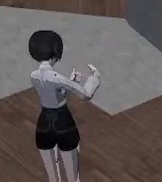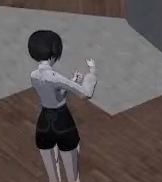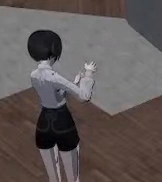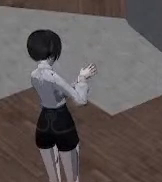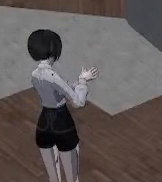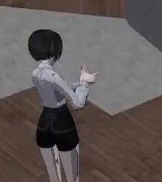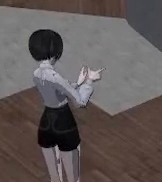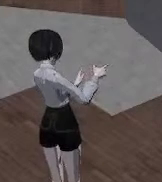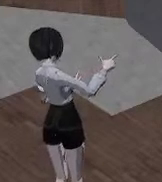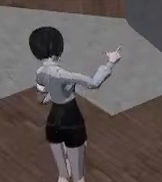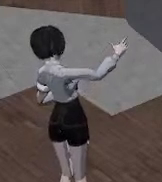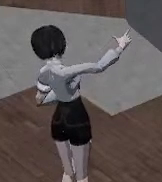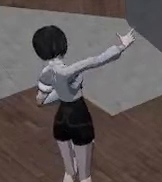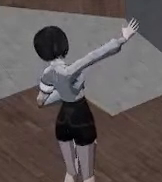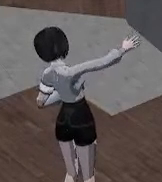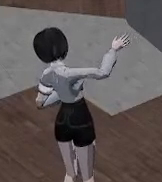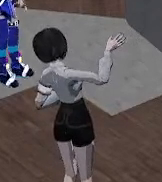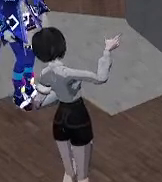And we're almost full, I think.